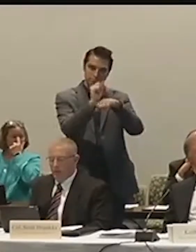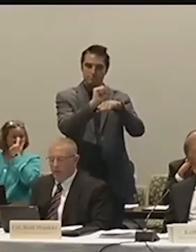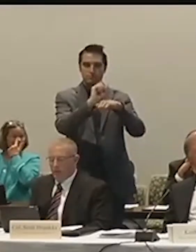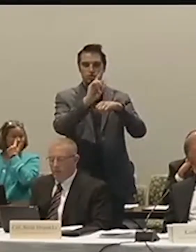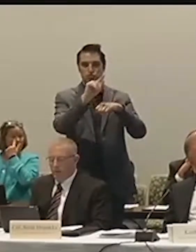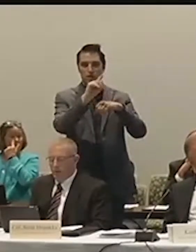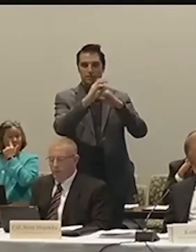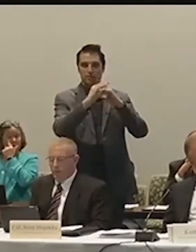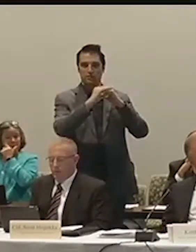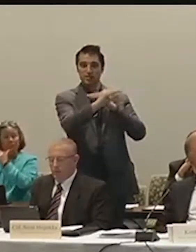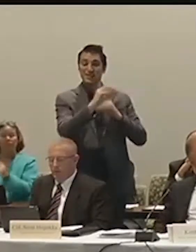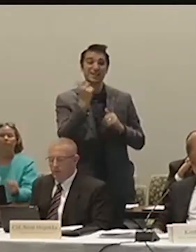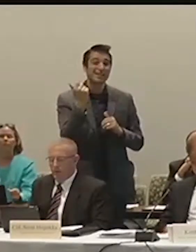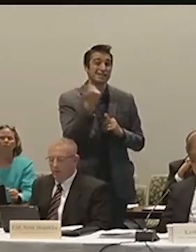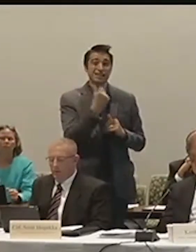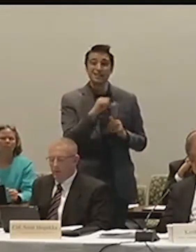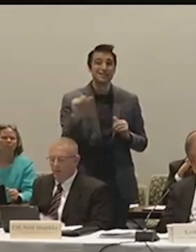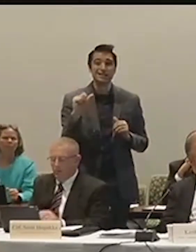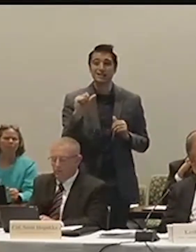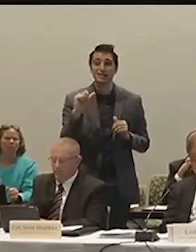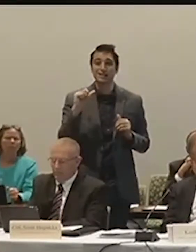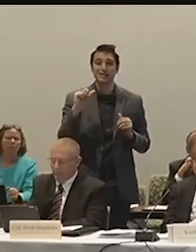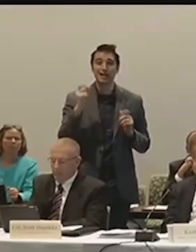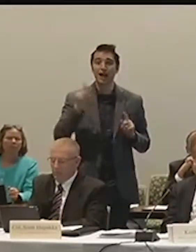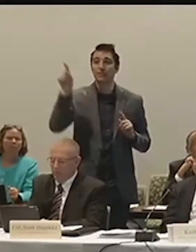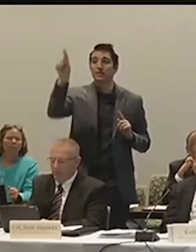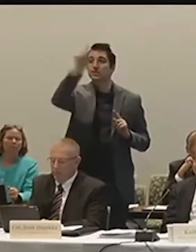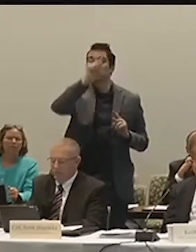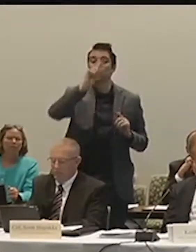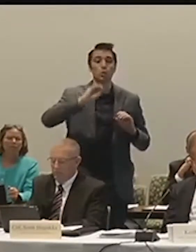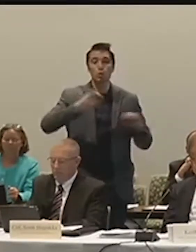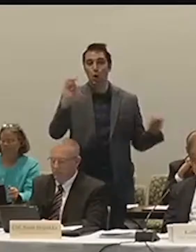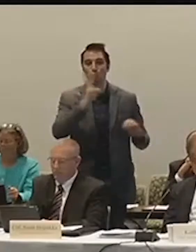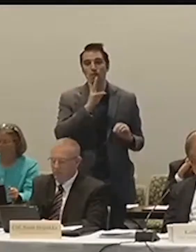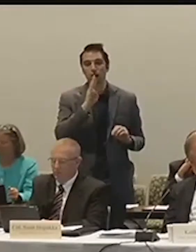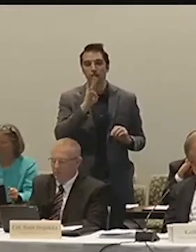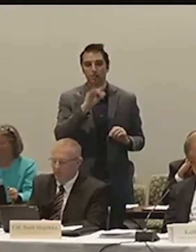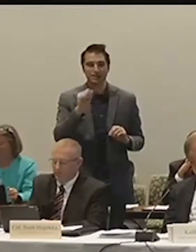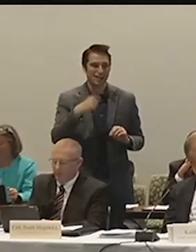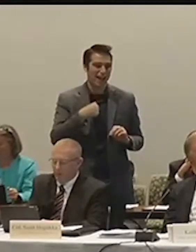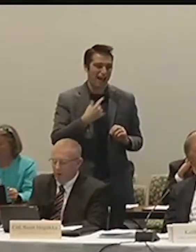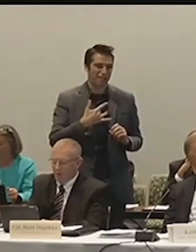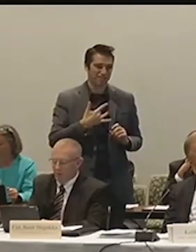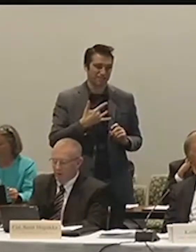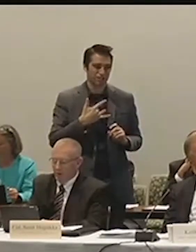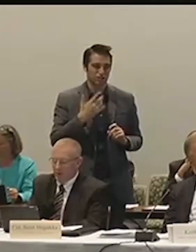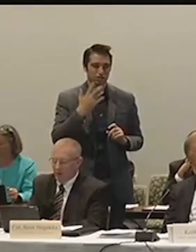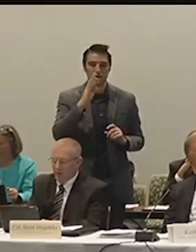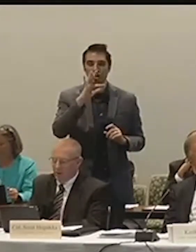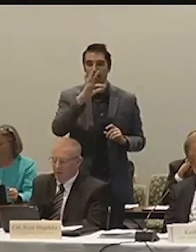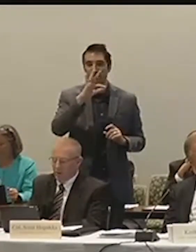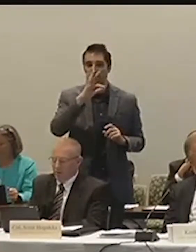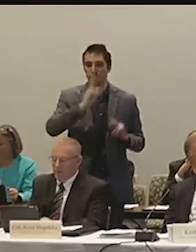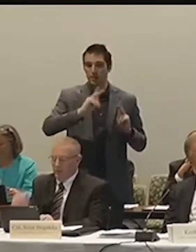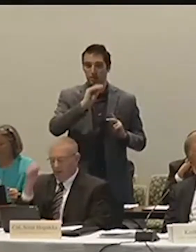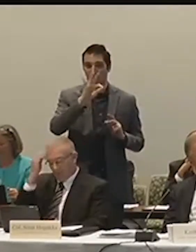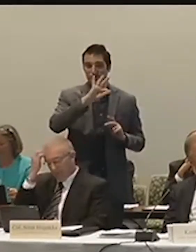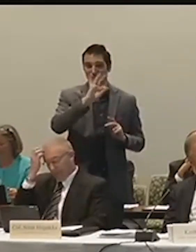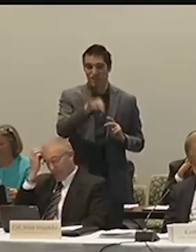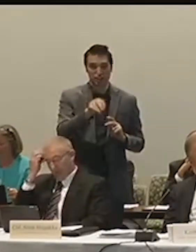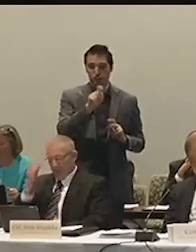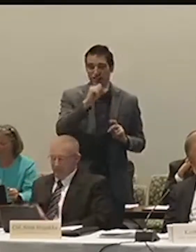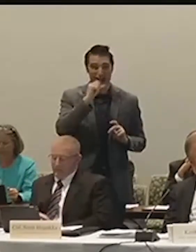any precedent anywhere for no water bills? I really feel that people of Flint shouldn't have to pay for the water for the next decade. I